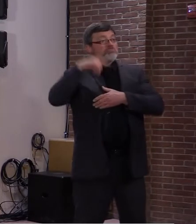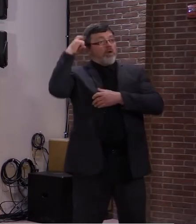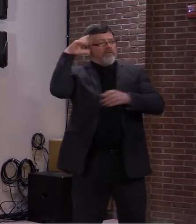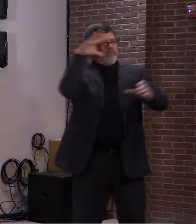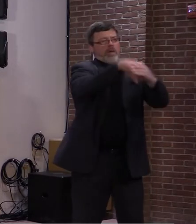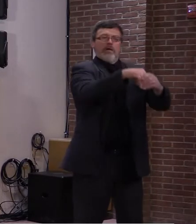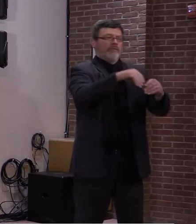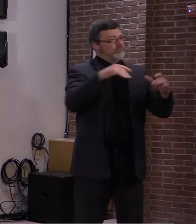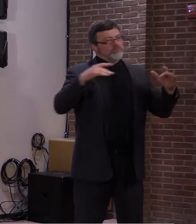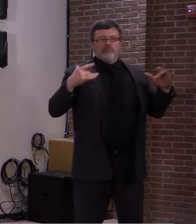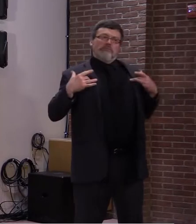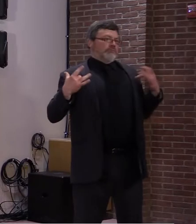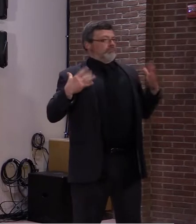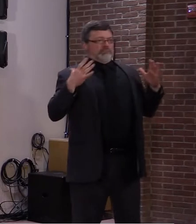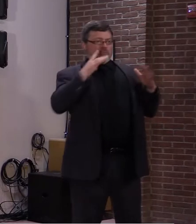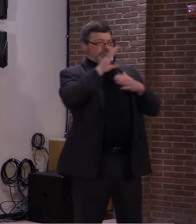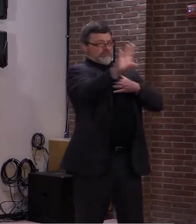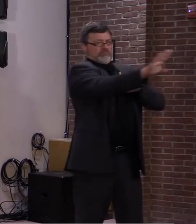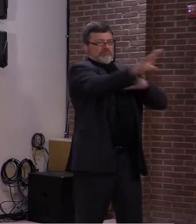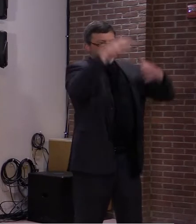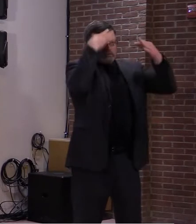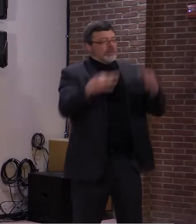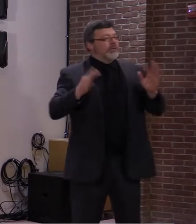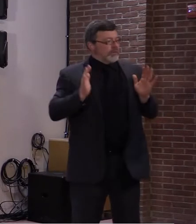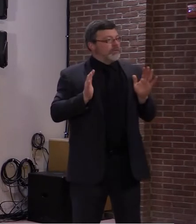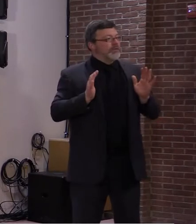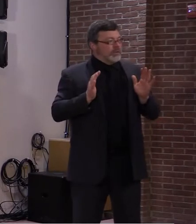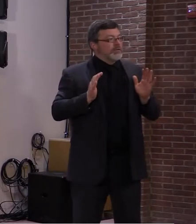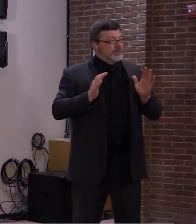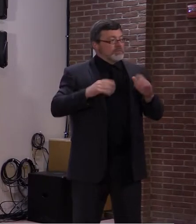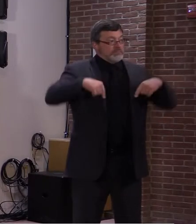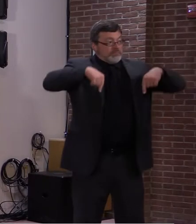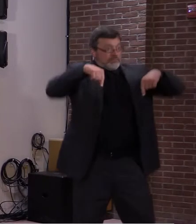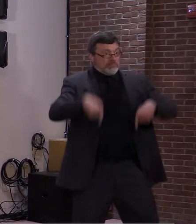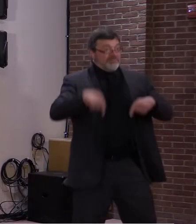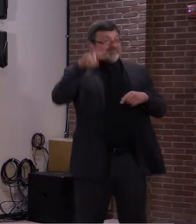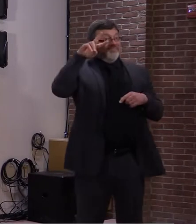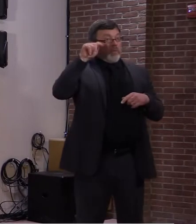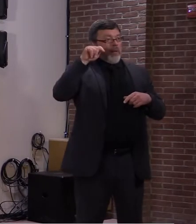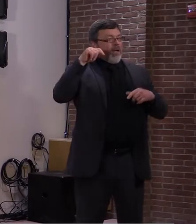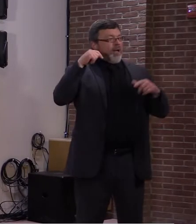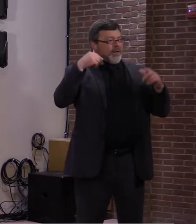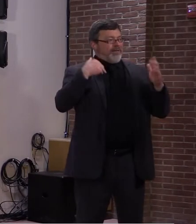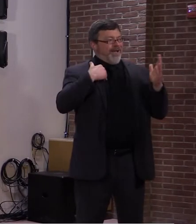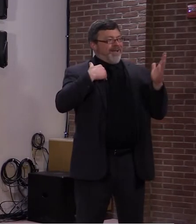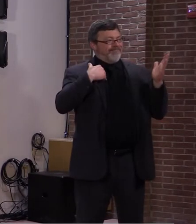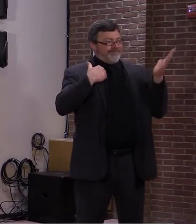codify that right in our state constitution when Prop 5 is on the ballot.